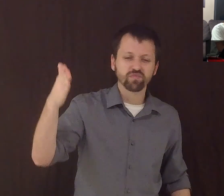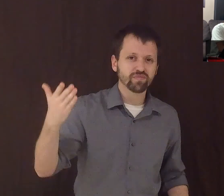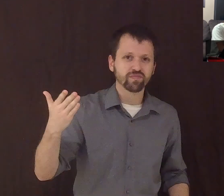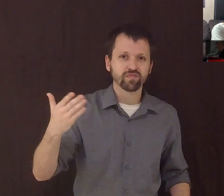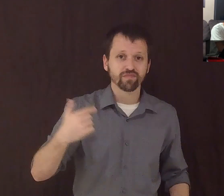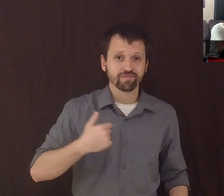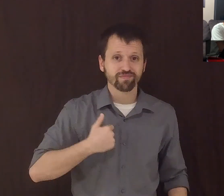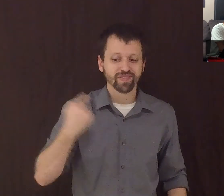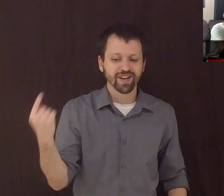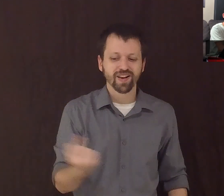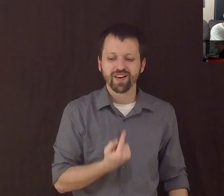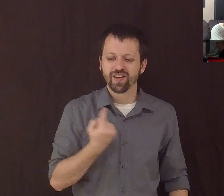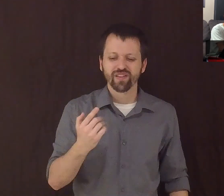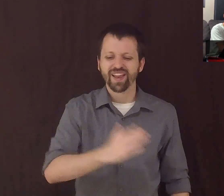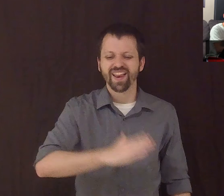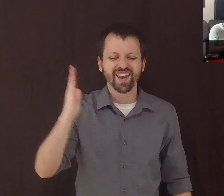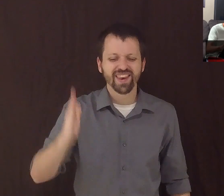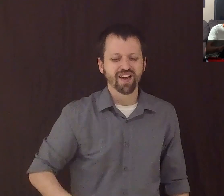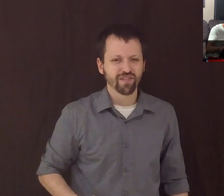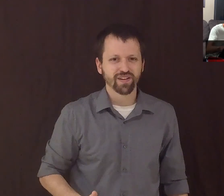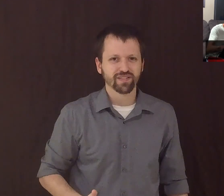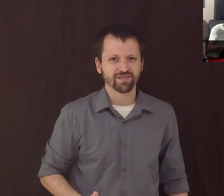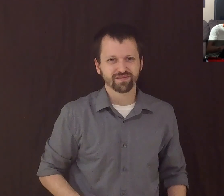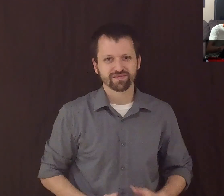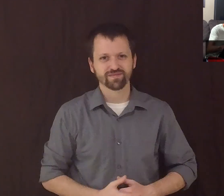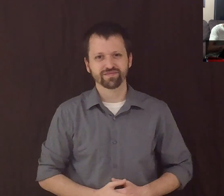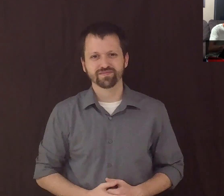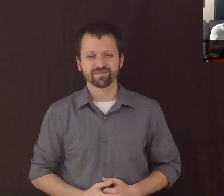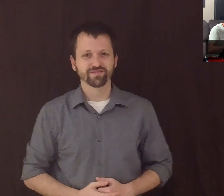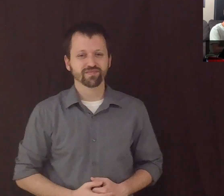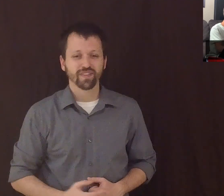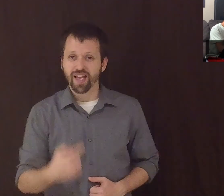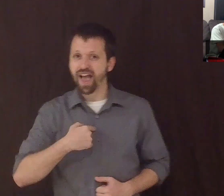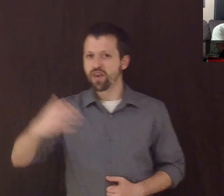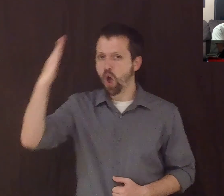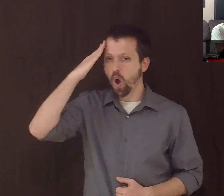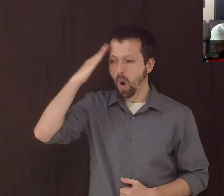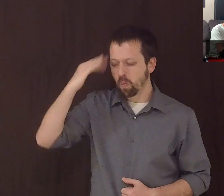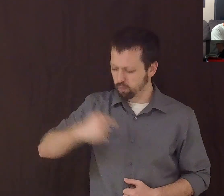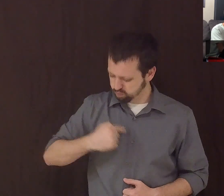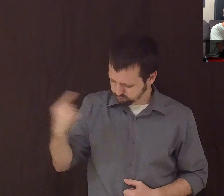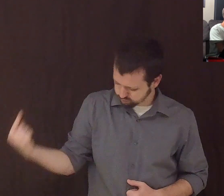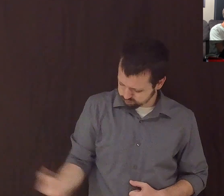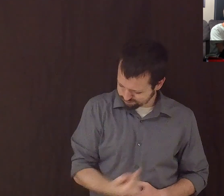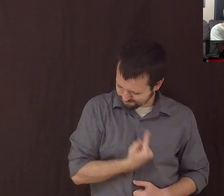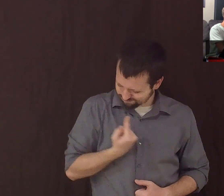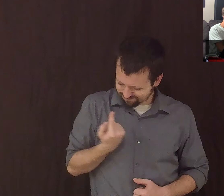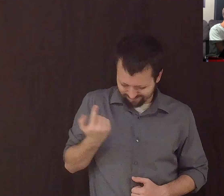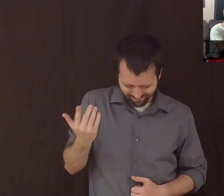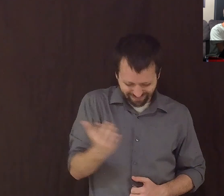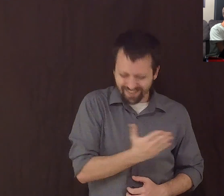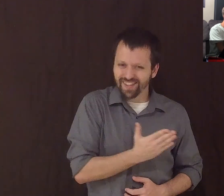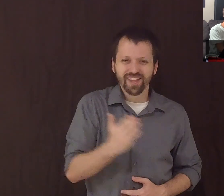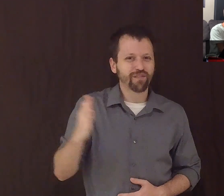know I will never be alone. Sing that out, I know. I know I will never